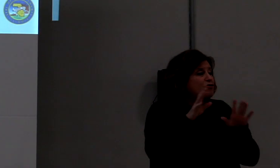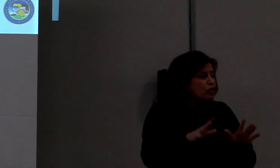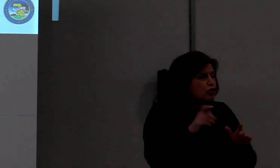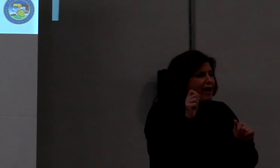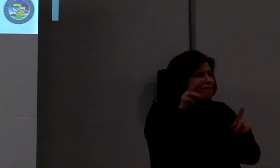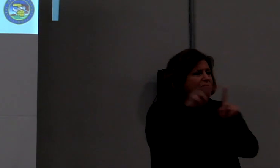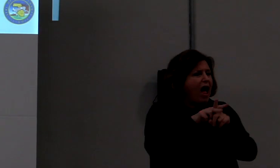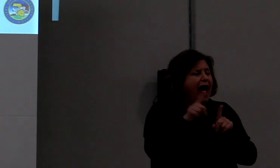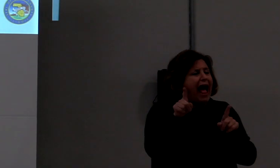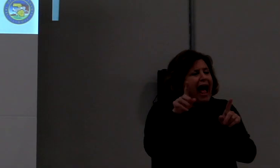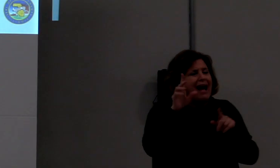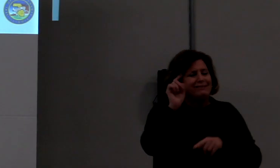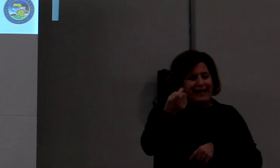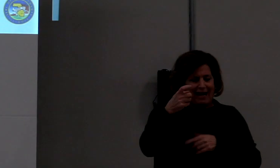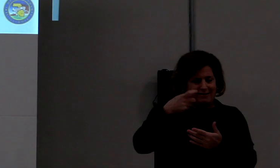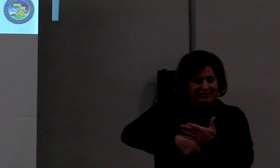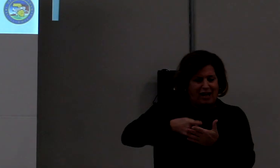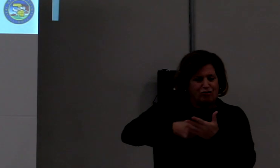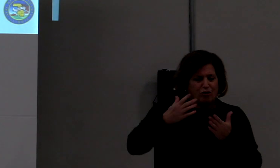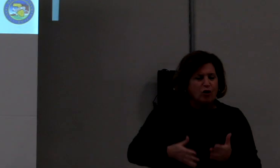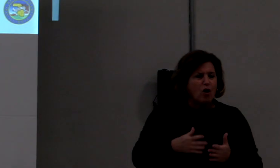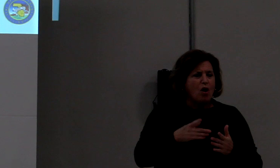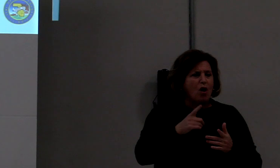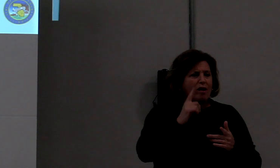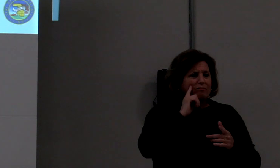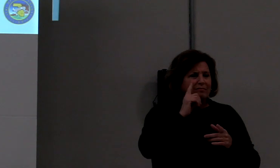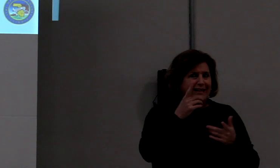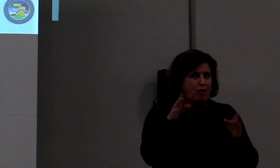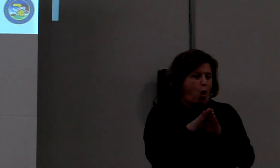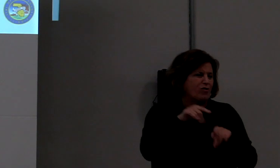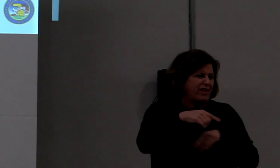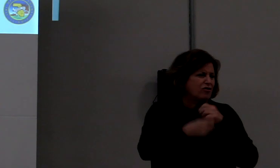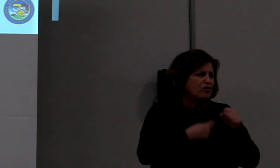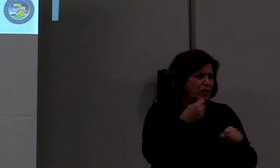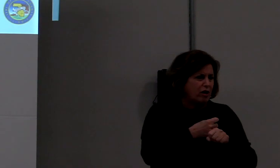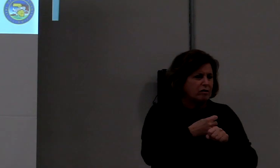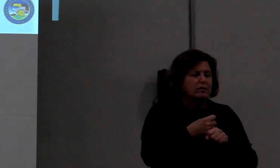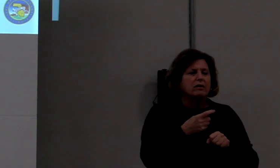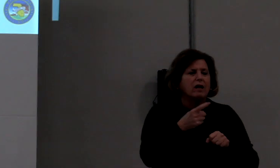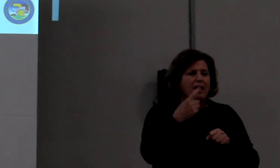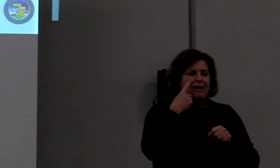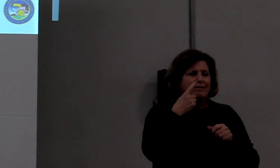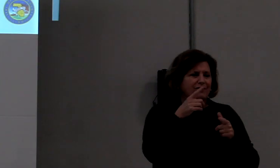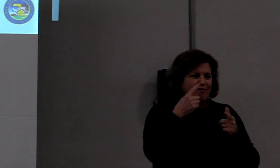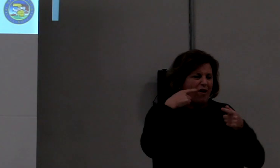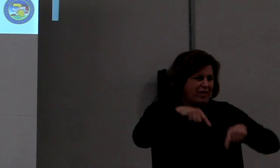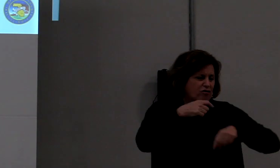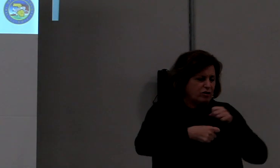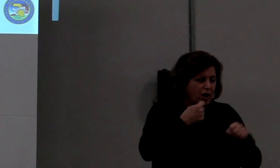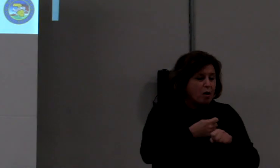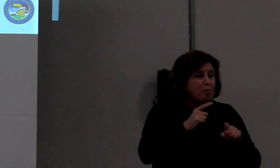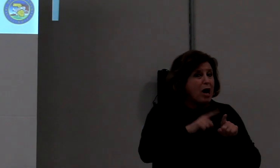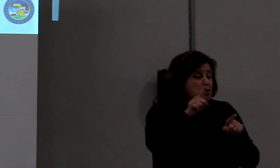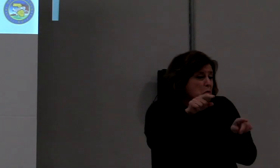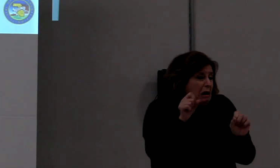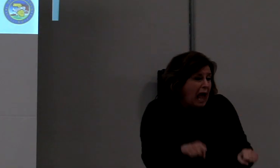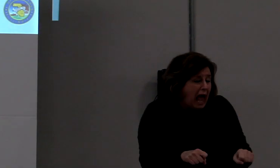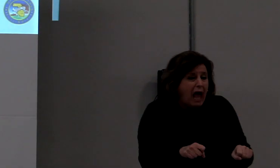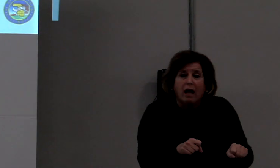option. The assessor has closed all townships for this year, so that ship is sailed for this year. But it's something you can